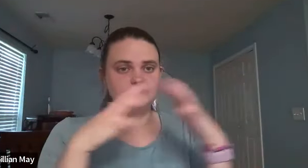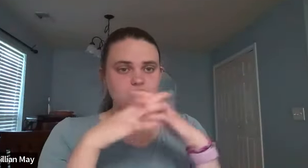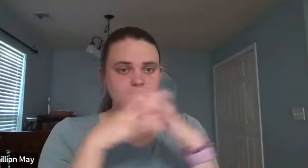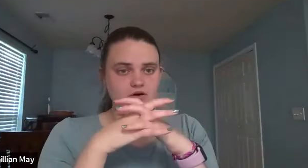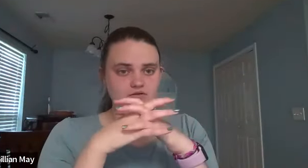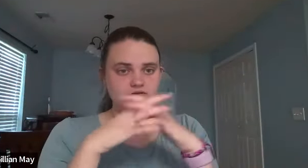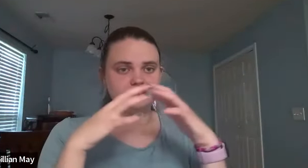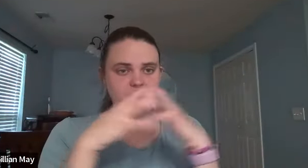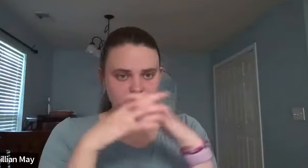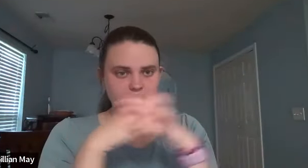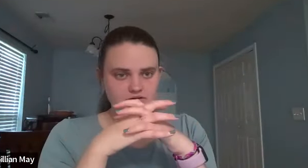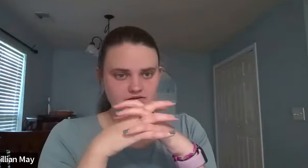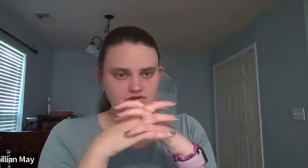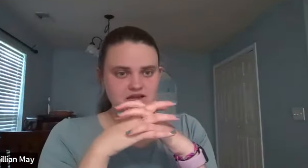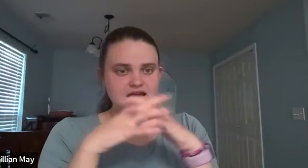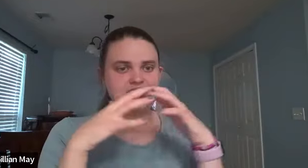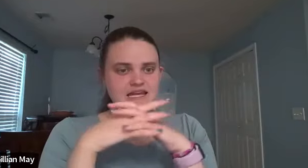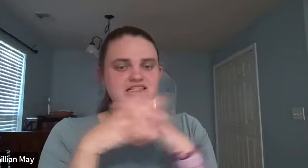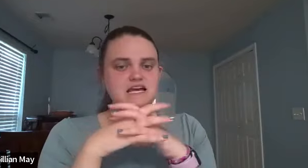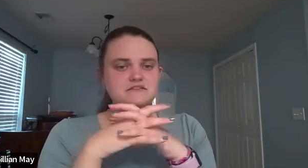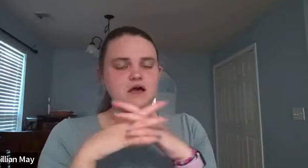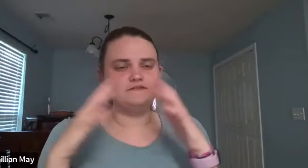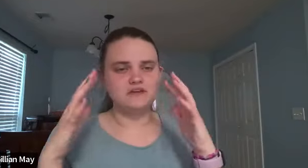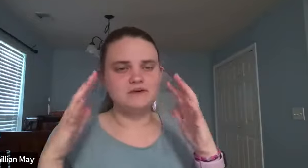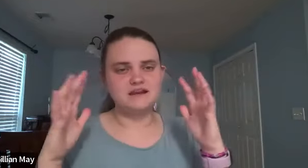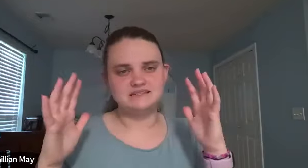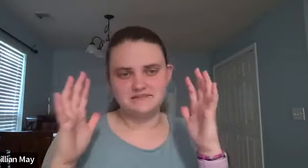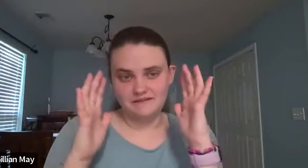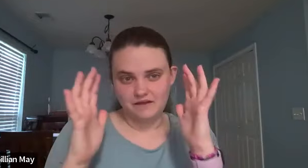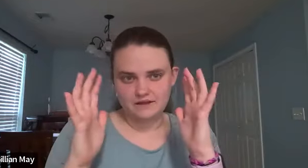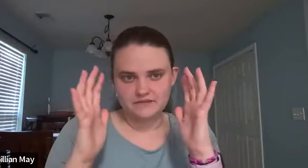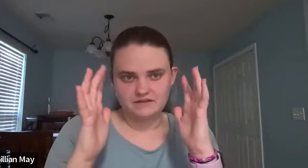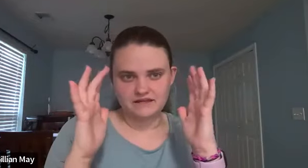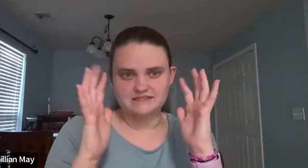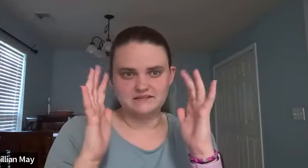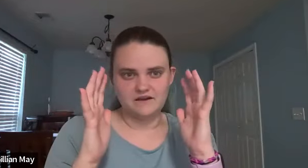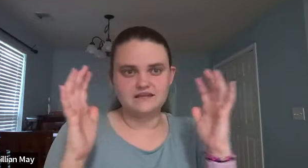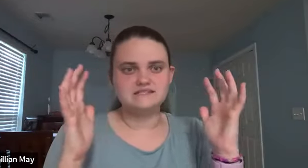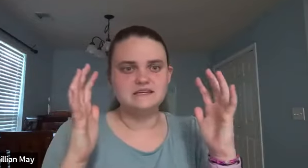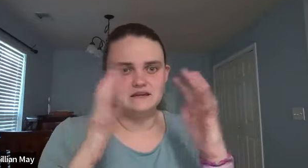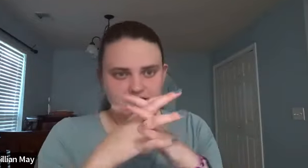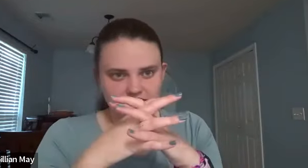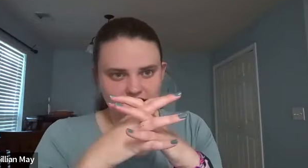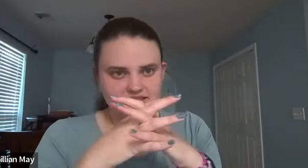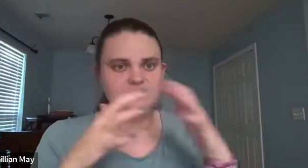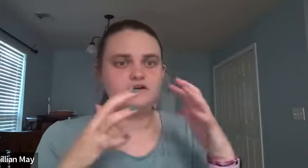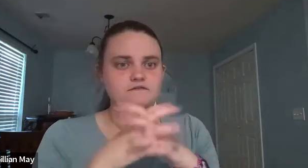go football, football. And it's like if you think about it, it's like the alignment, like it's like the lines colliding together,